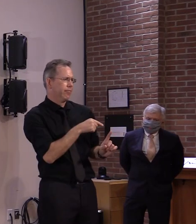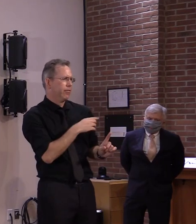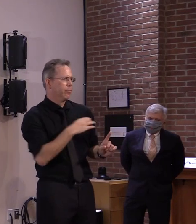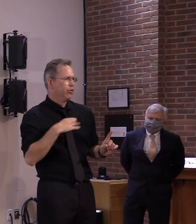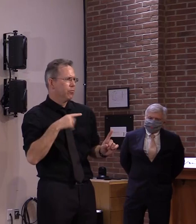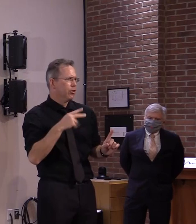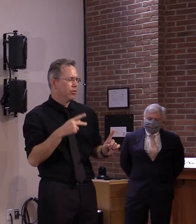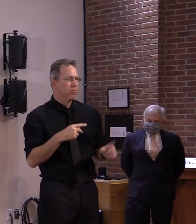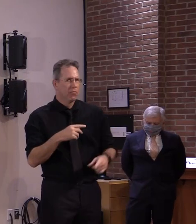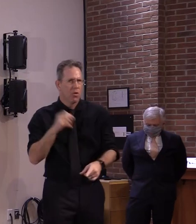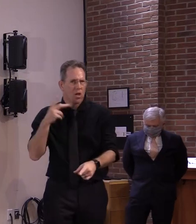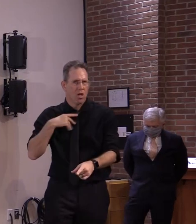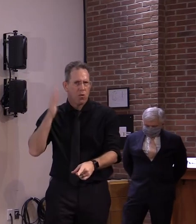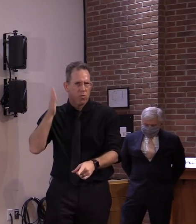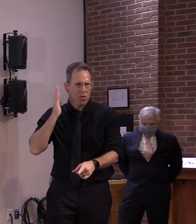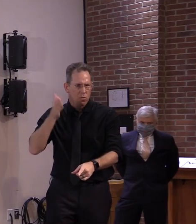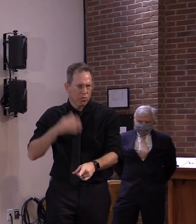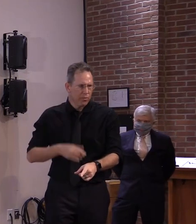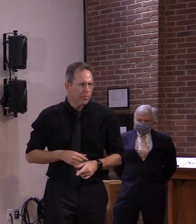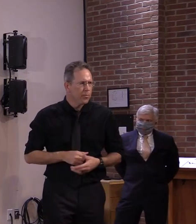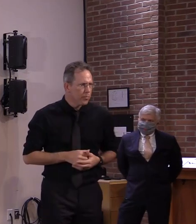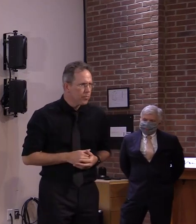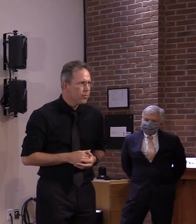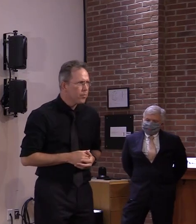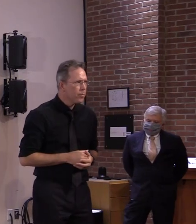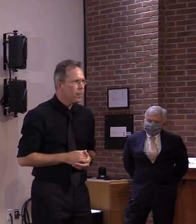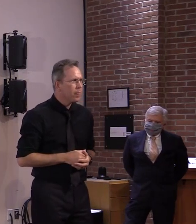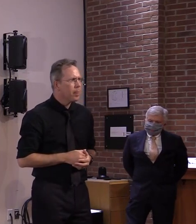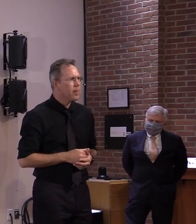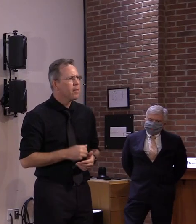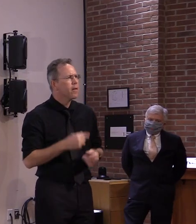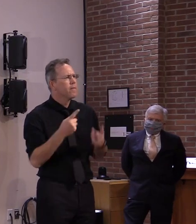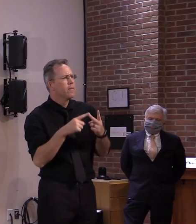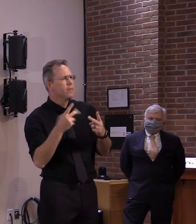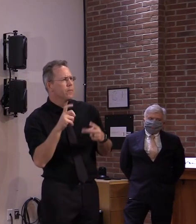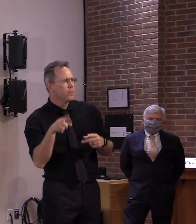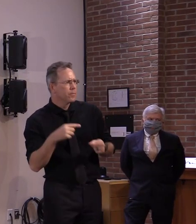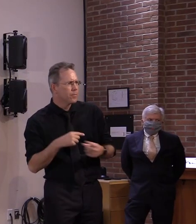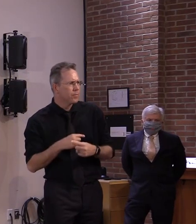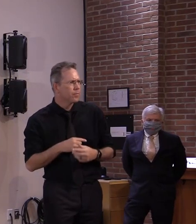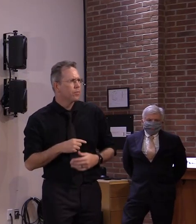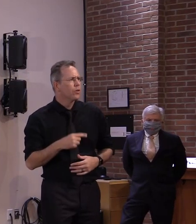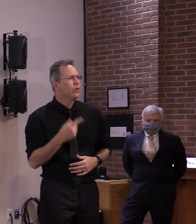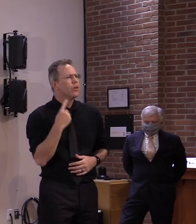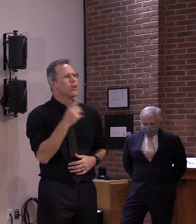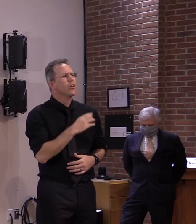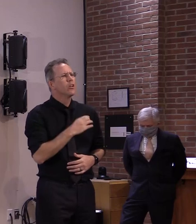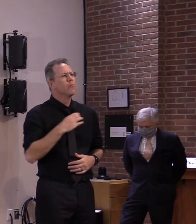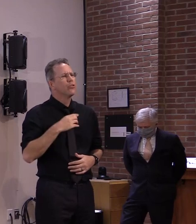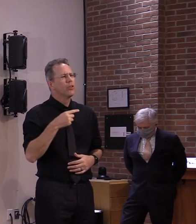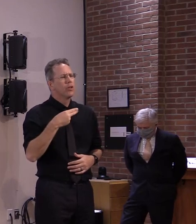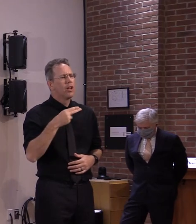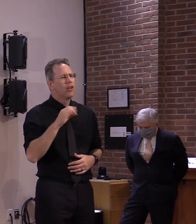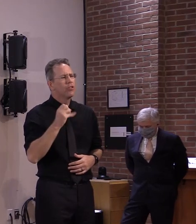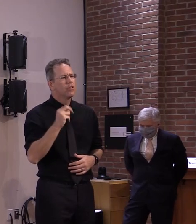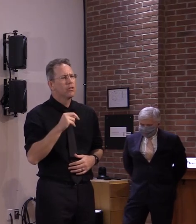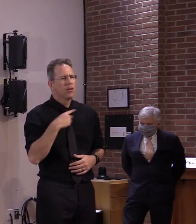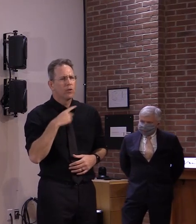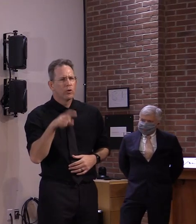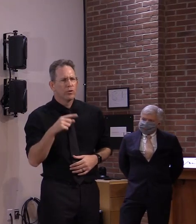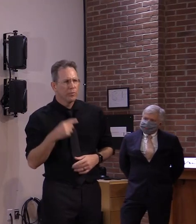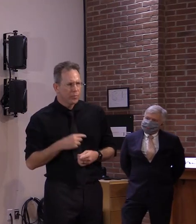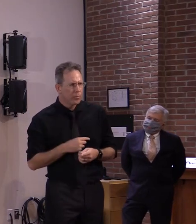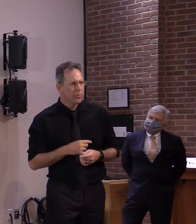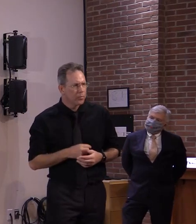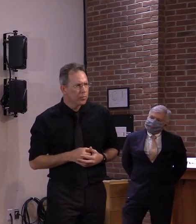Mike. Another question for Commissioner Harrington. Commissioner Harrington, you heard from somebody who received